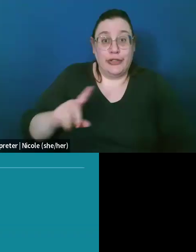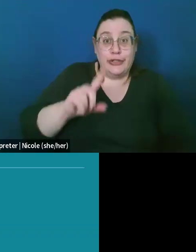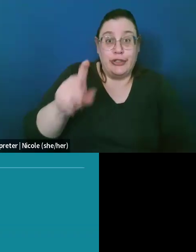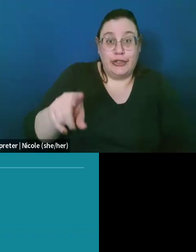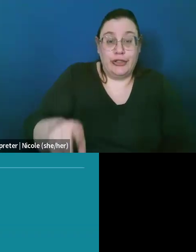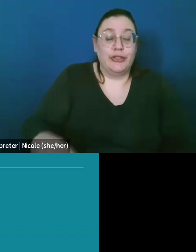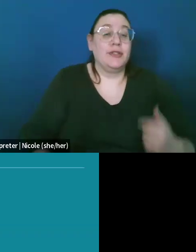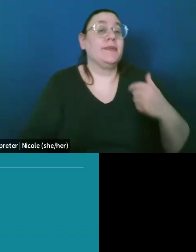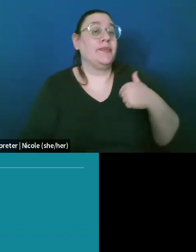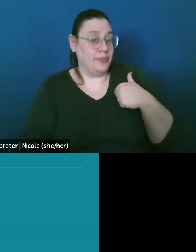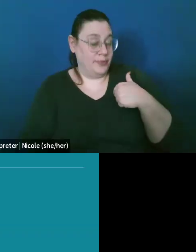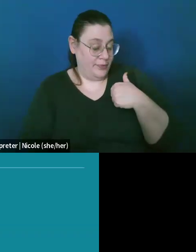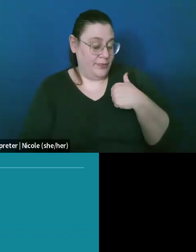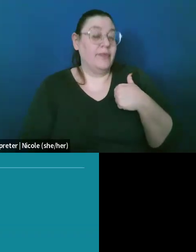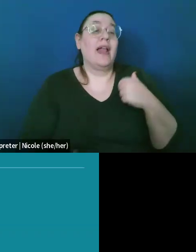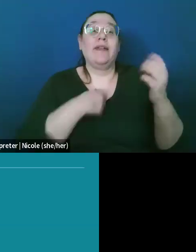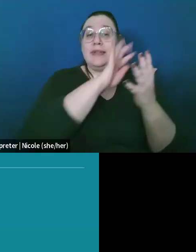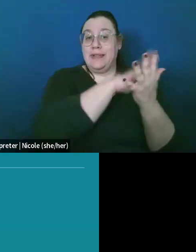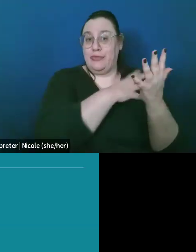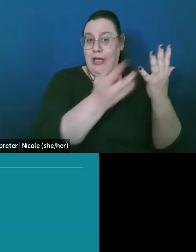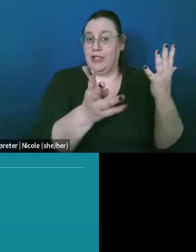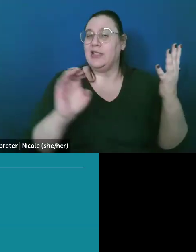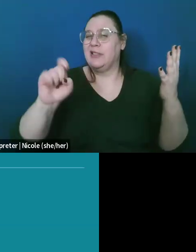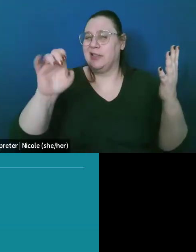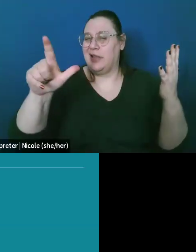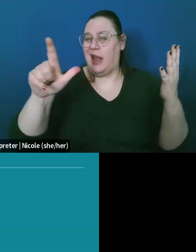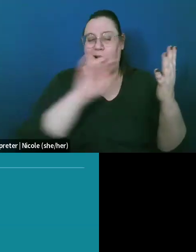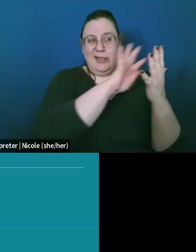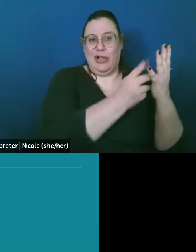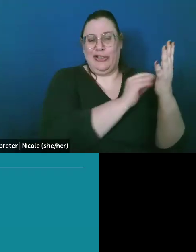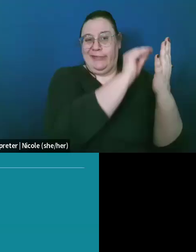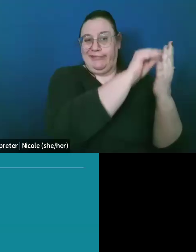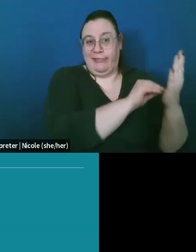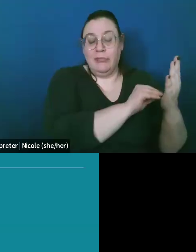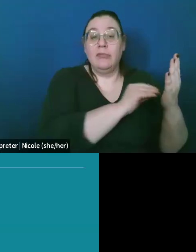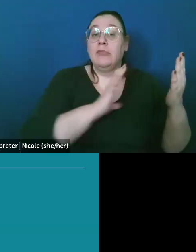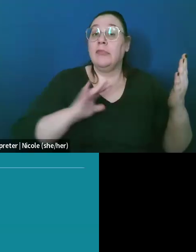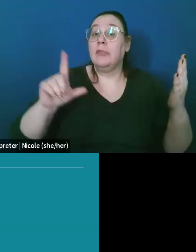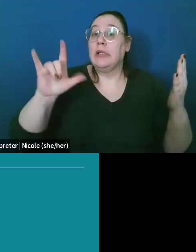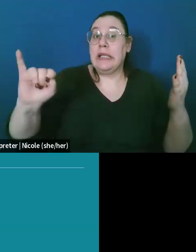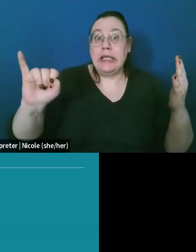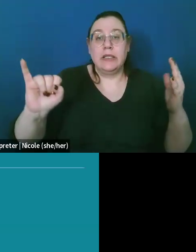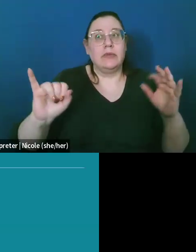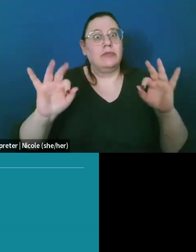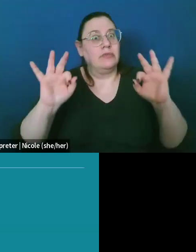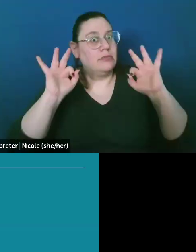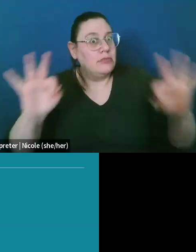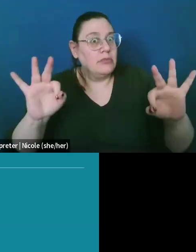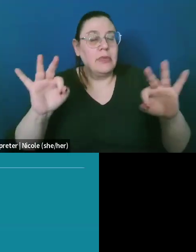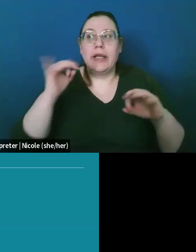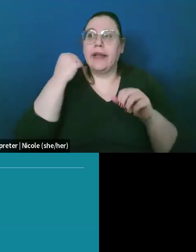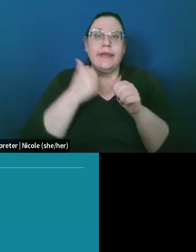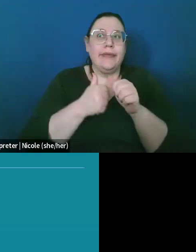So I have been keeping a spreadsheet in Excel. But what I have found is LinkedIn is really, really good. If you follow,